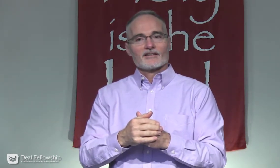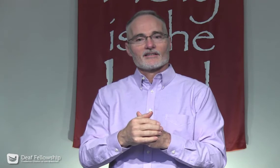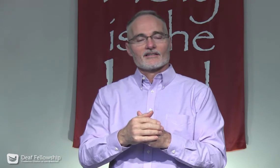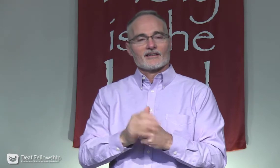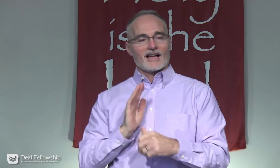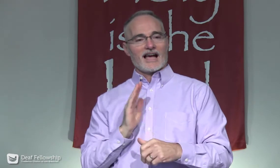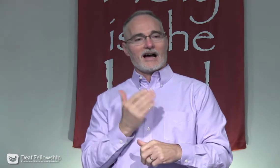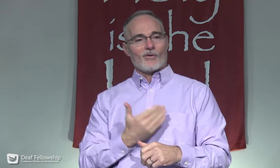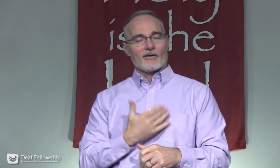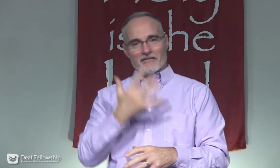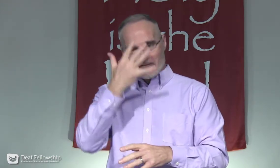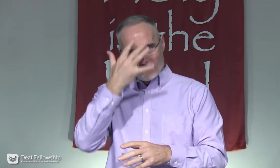the dead.